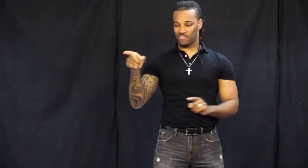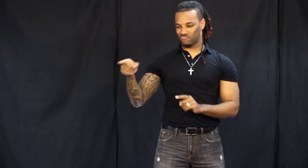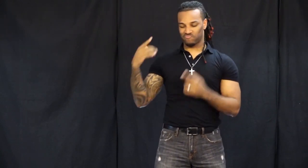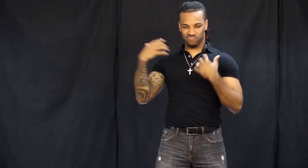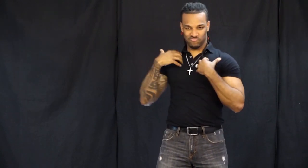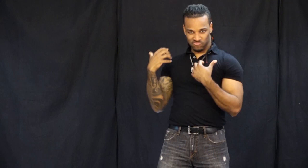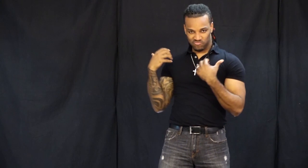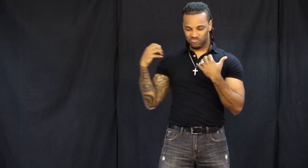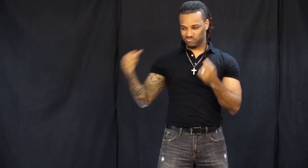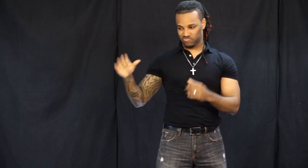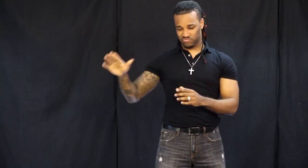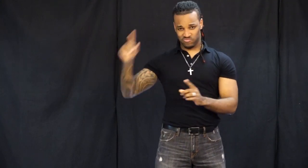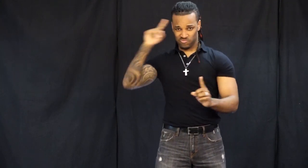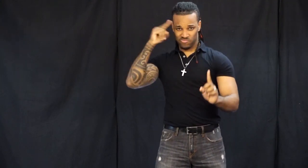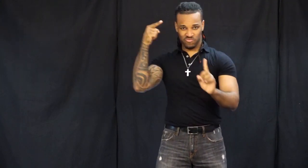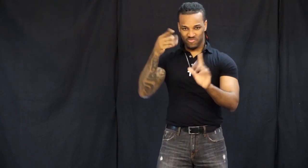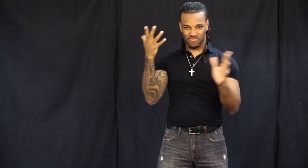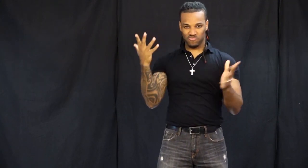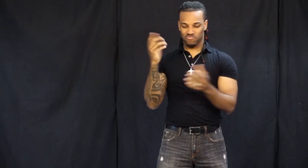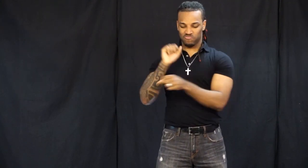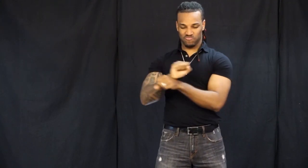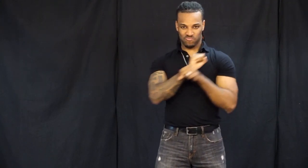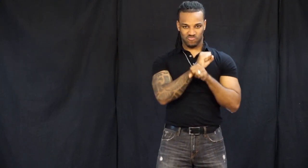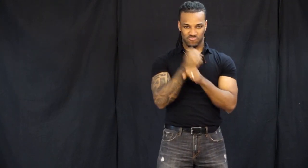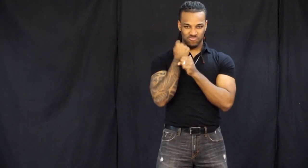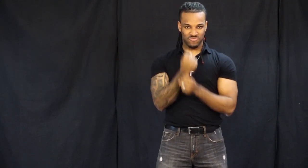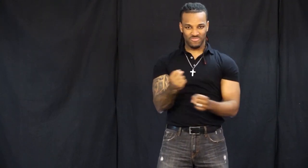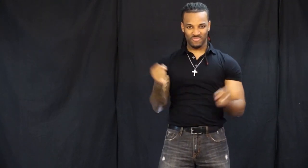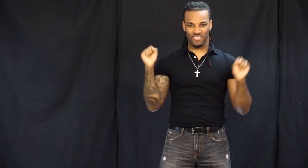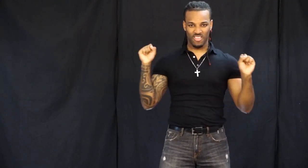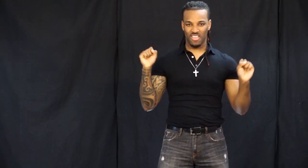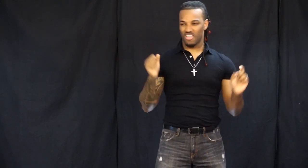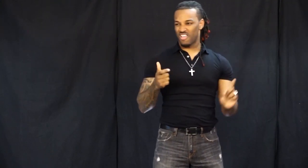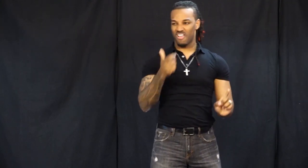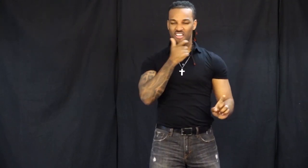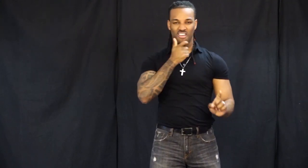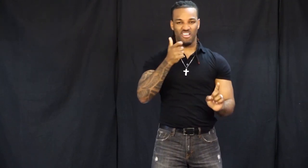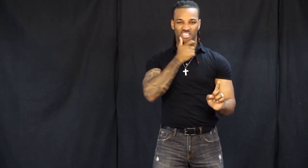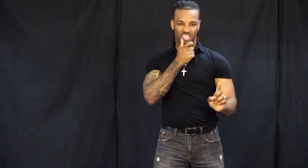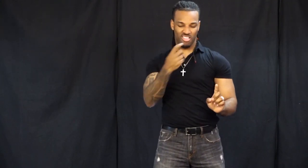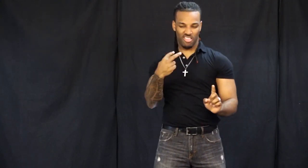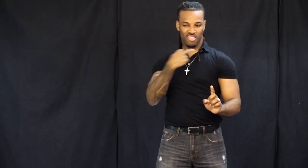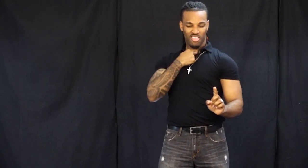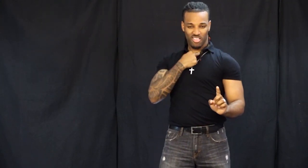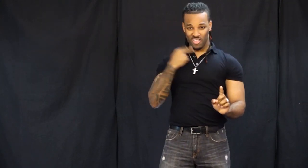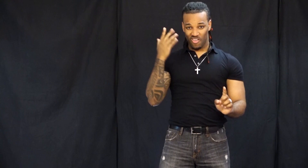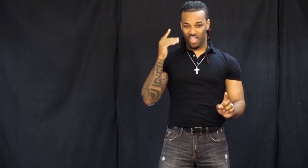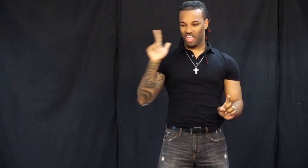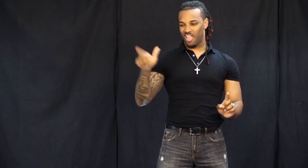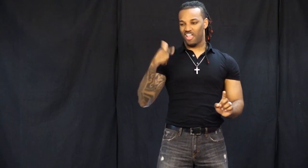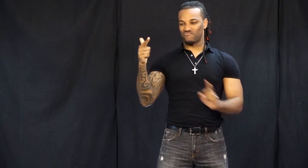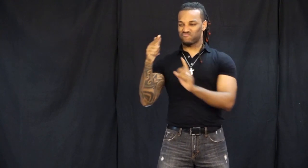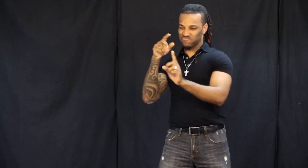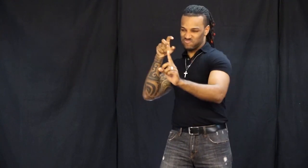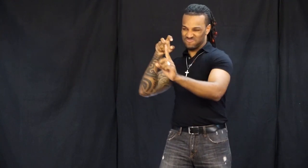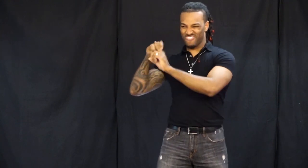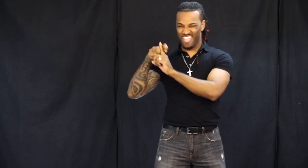Carolina, redefining bravery. We'll never be free until we end slavery. When we finally drive the British away, Lafayette is there waiting